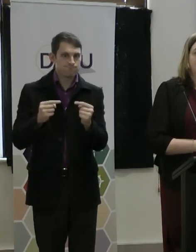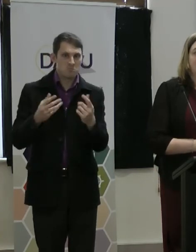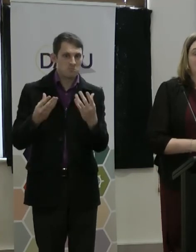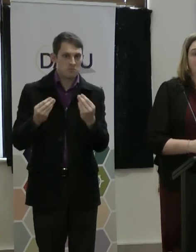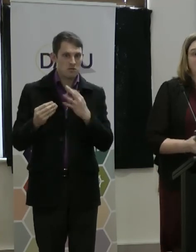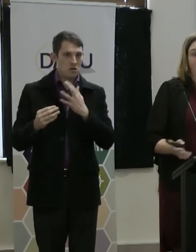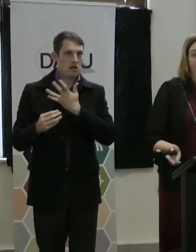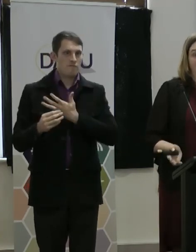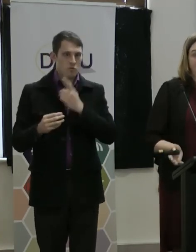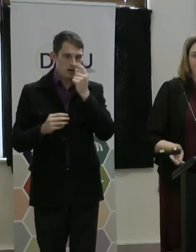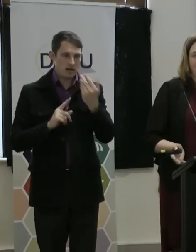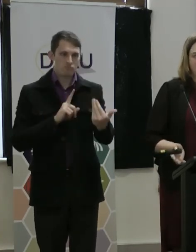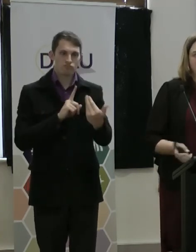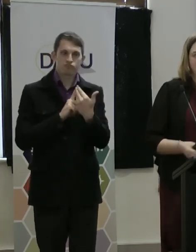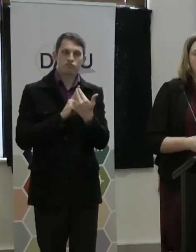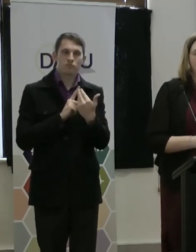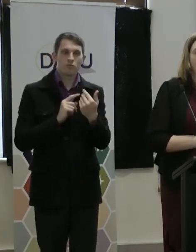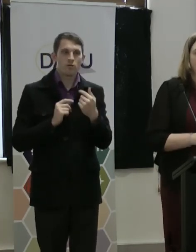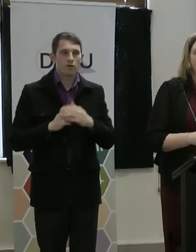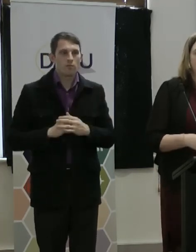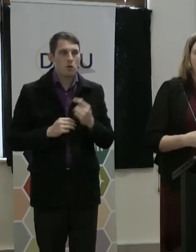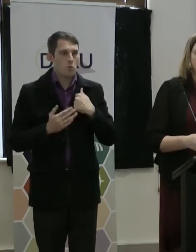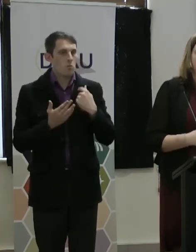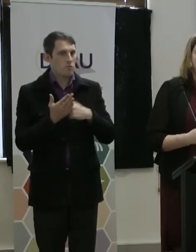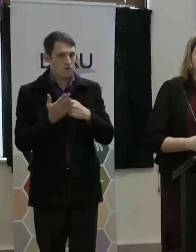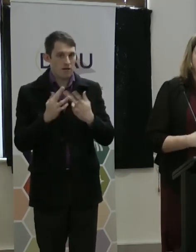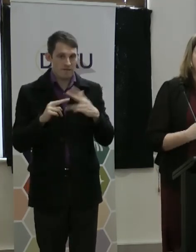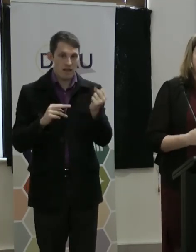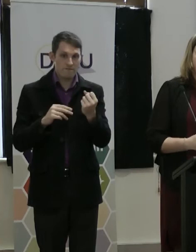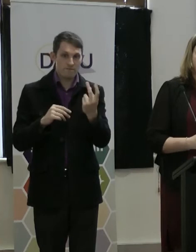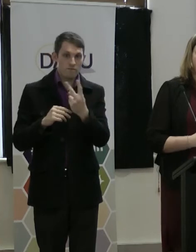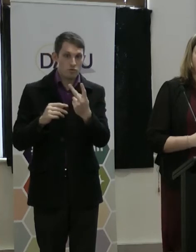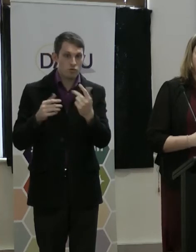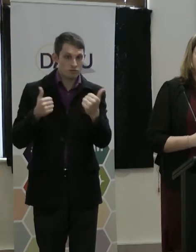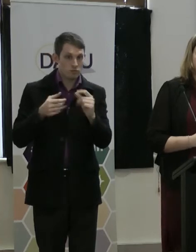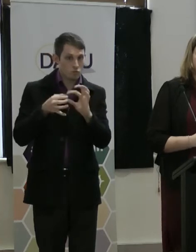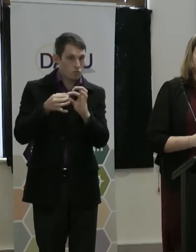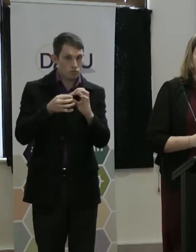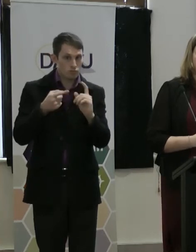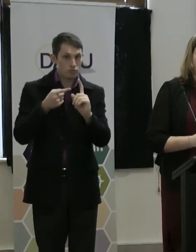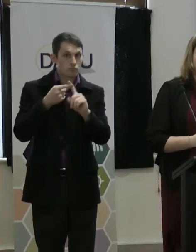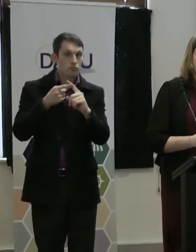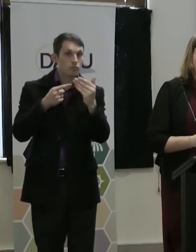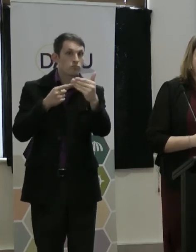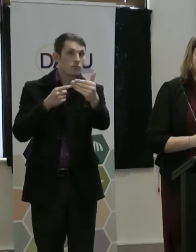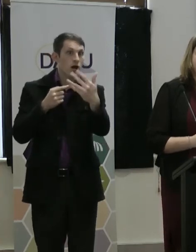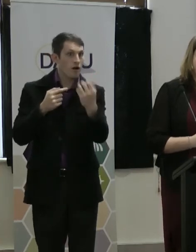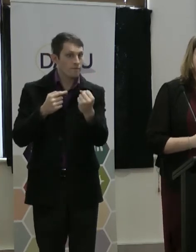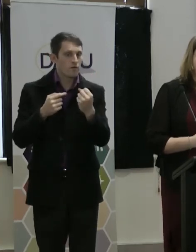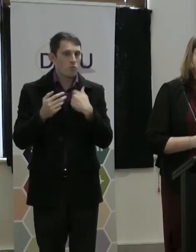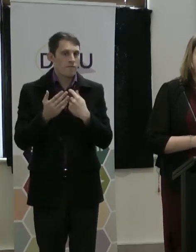it, particularly where there's an ongoing relationship. We would encourage you to give the opportunity to the provider to resolve it before it comes to